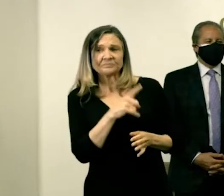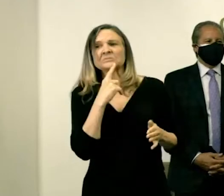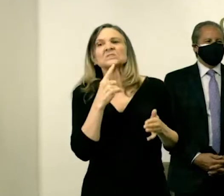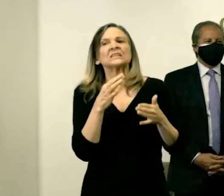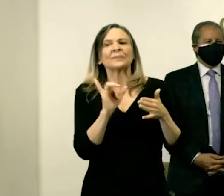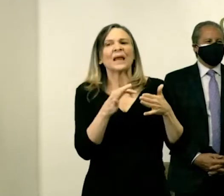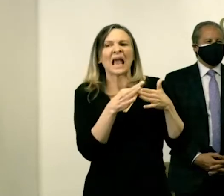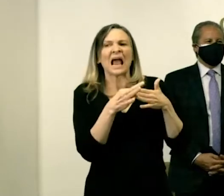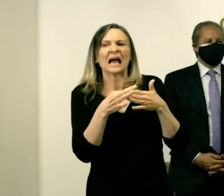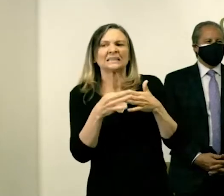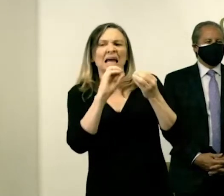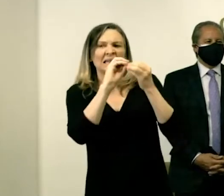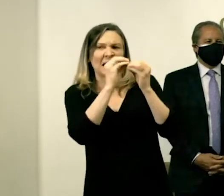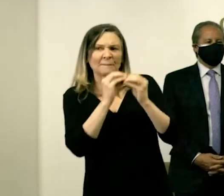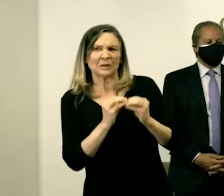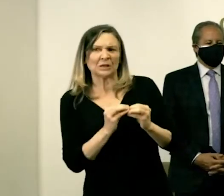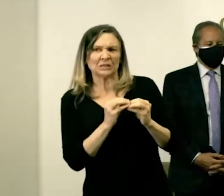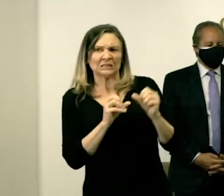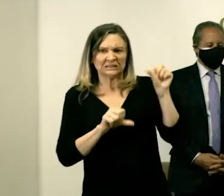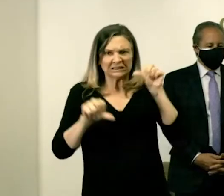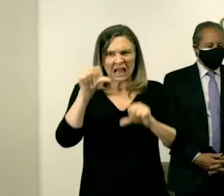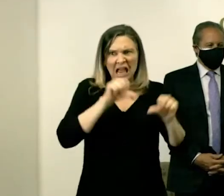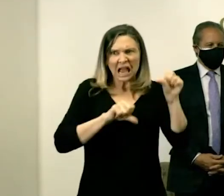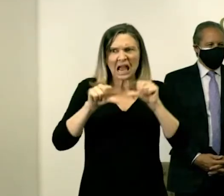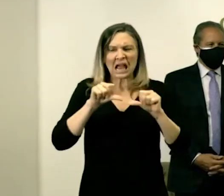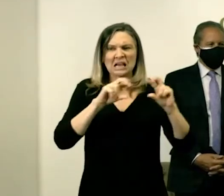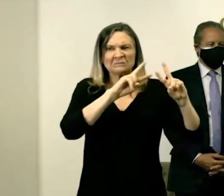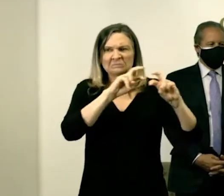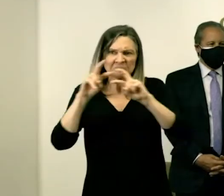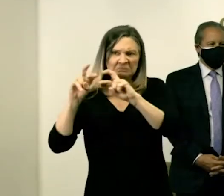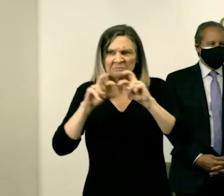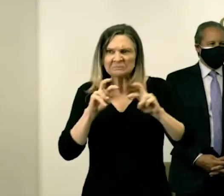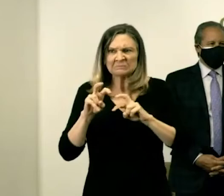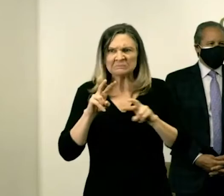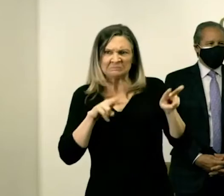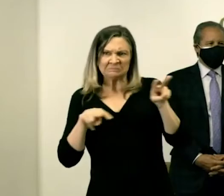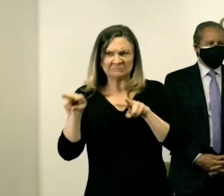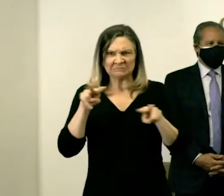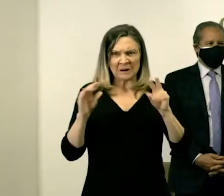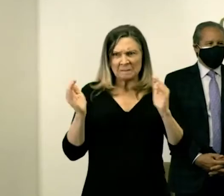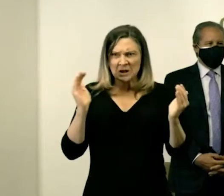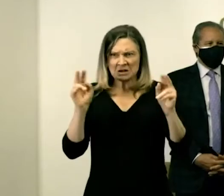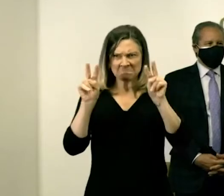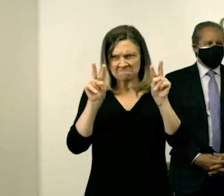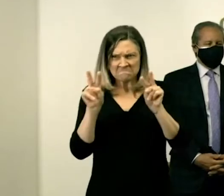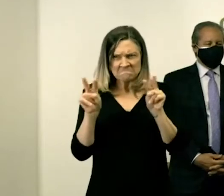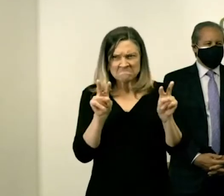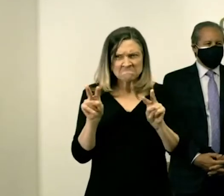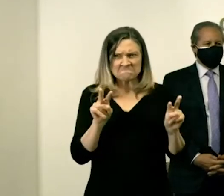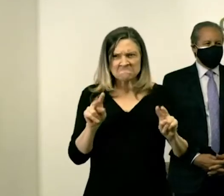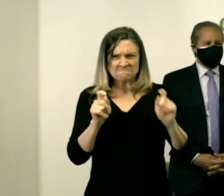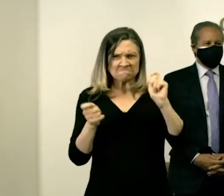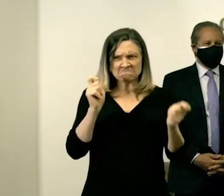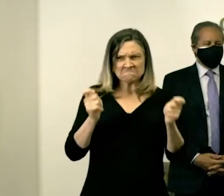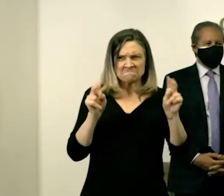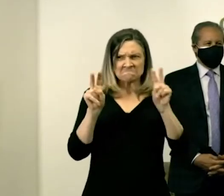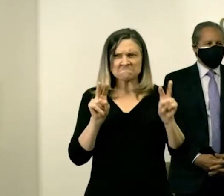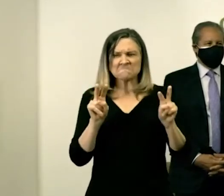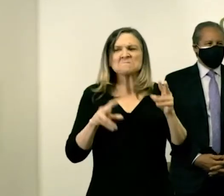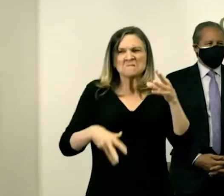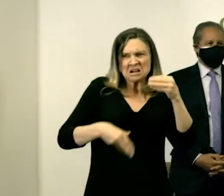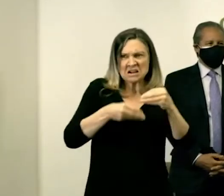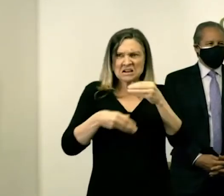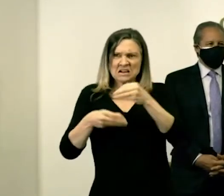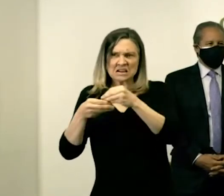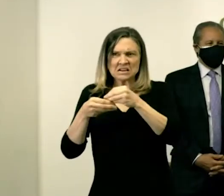science. We have a tiering system that allows us to toggle forward and toggle back. So we haven't fundamentally changed that. We did add an equity